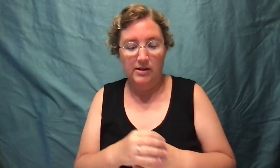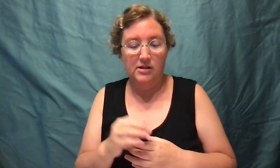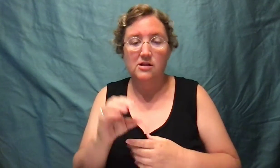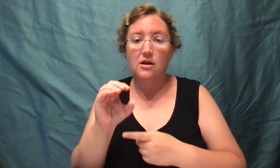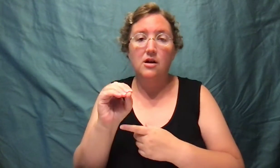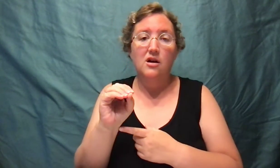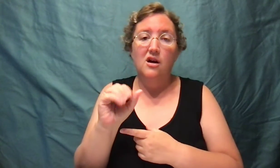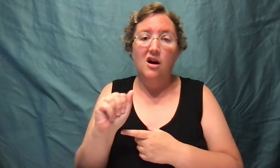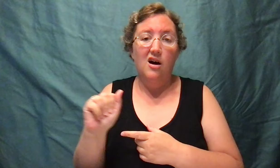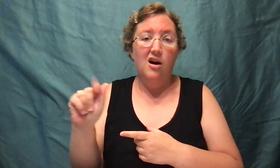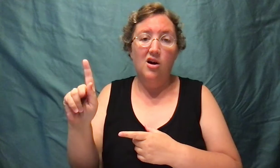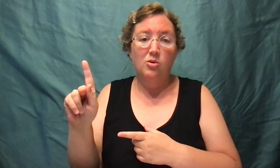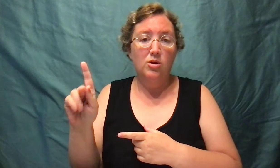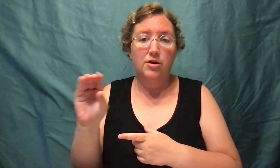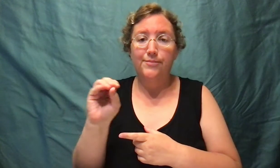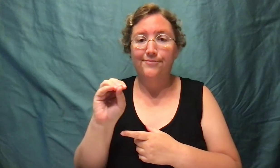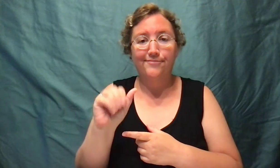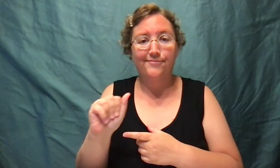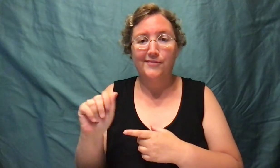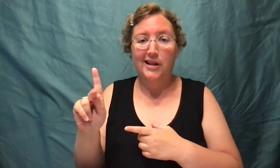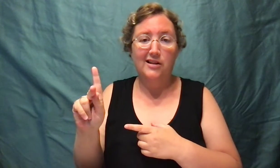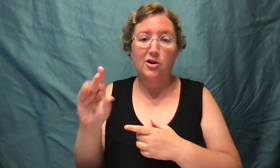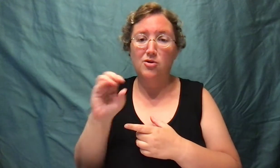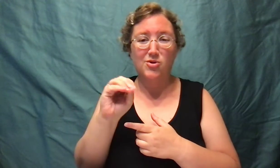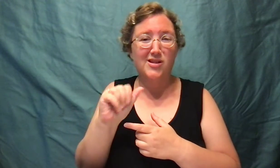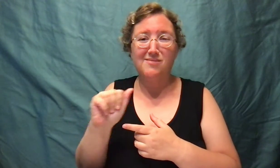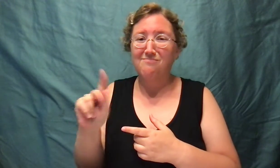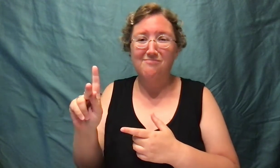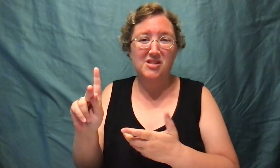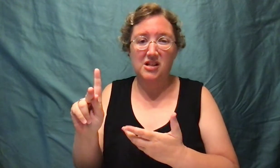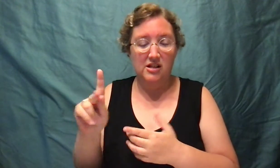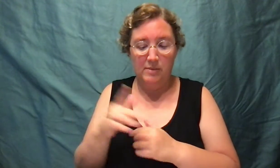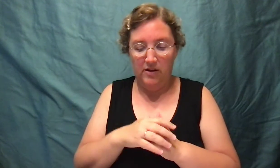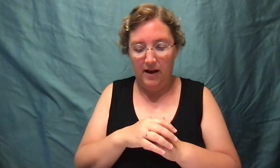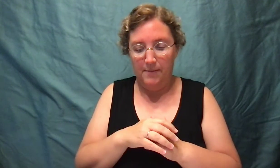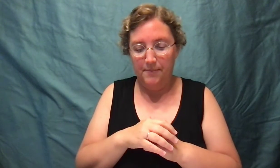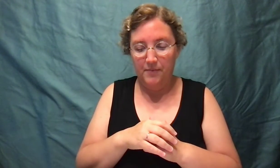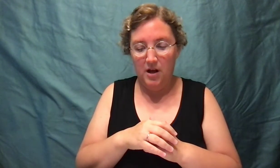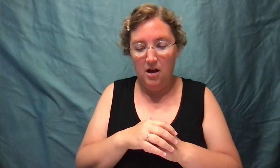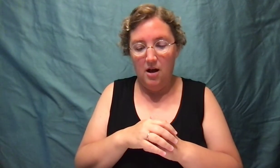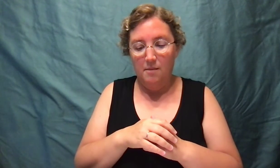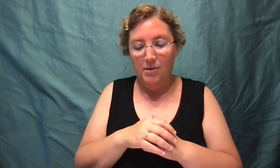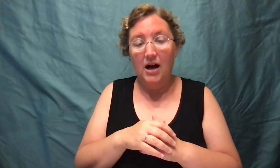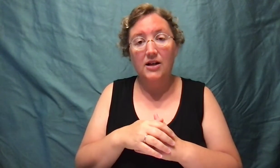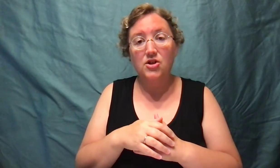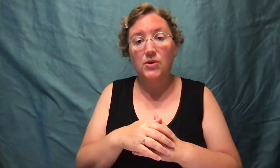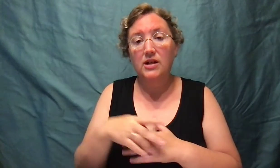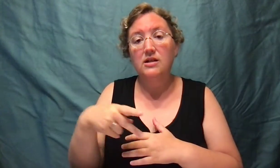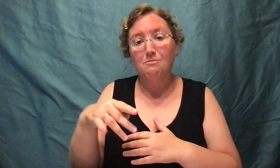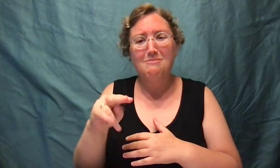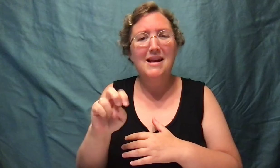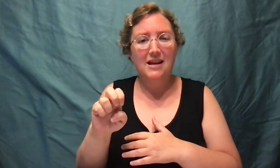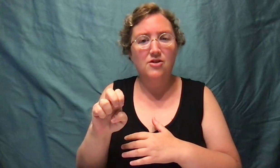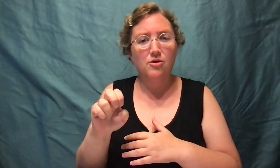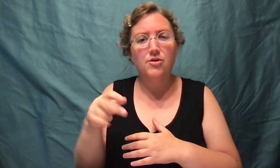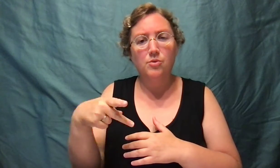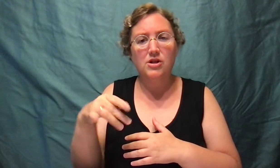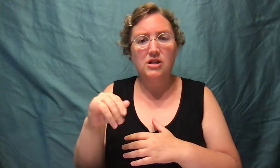reasons. Oak. Like the oak trees, I'm just going to spell that. Pine trees, many adults would just